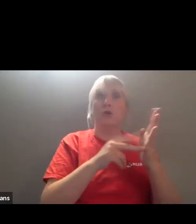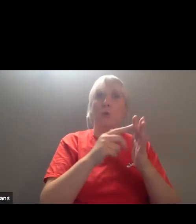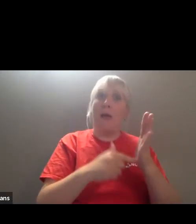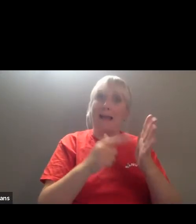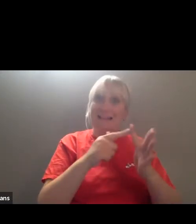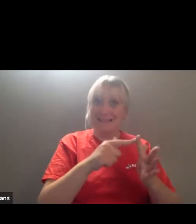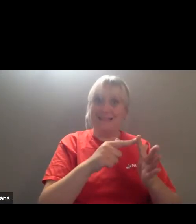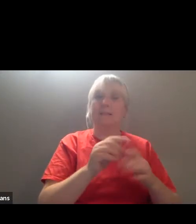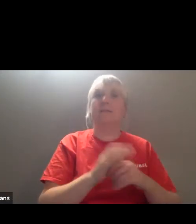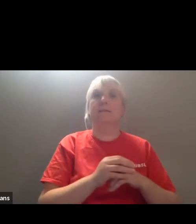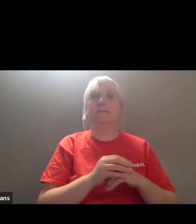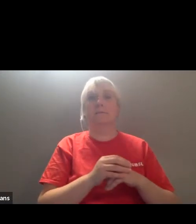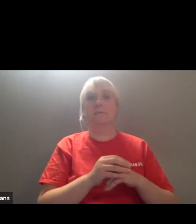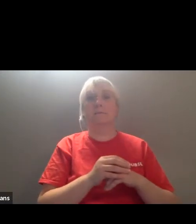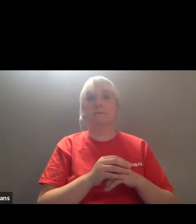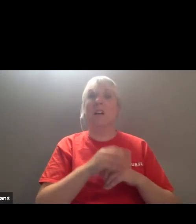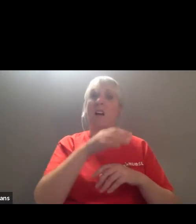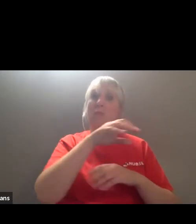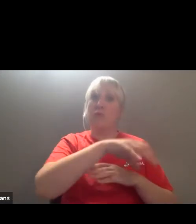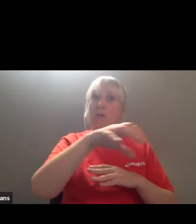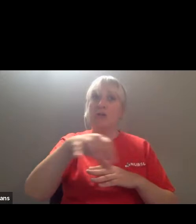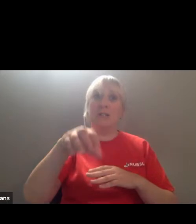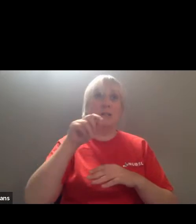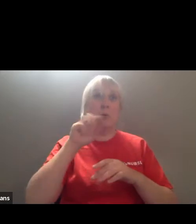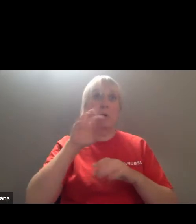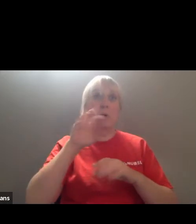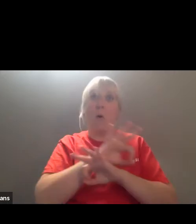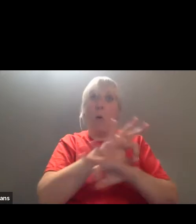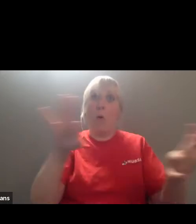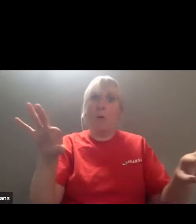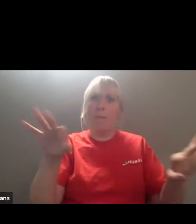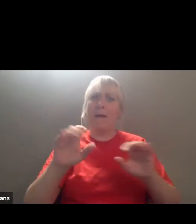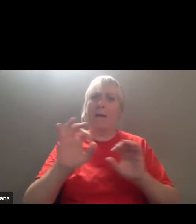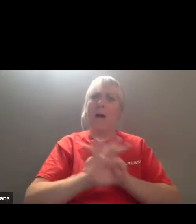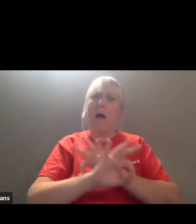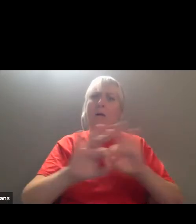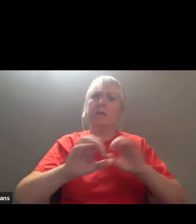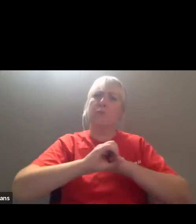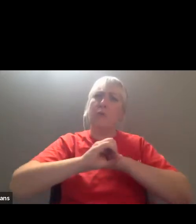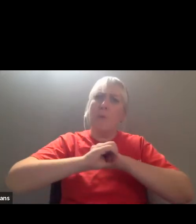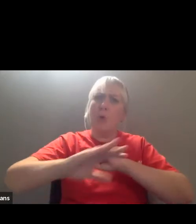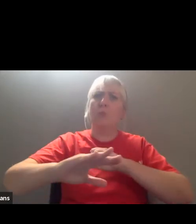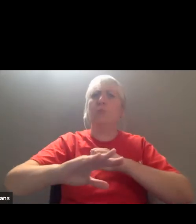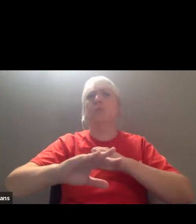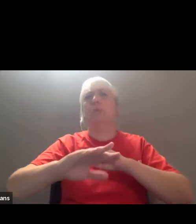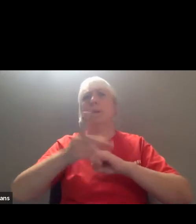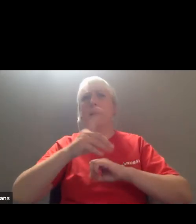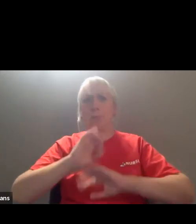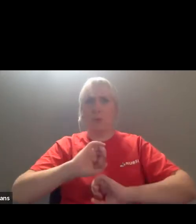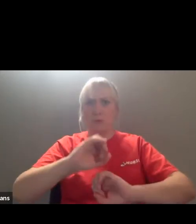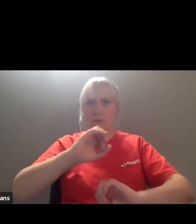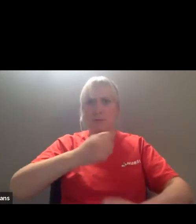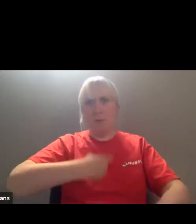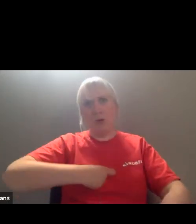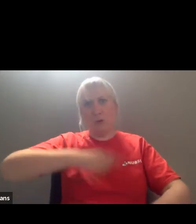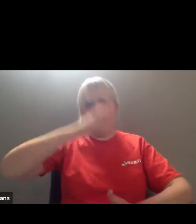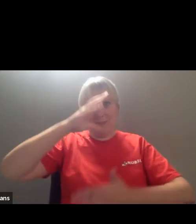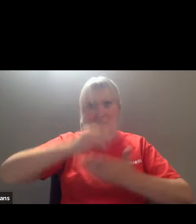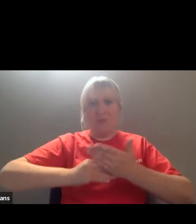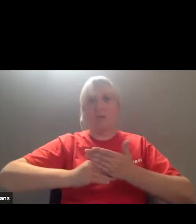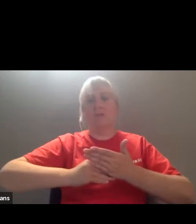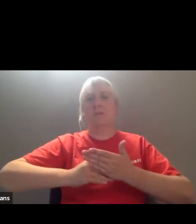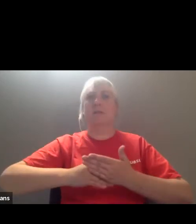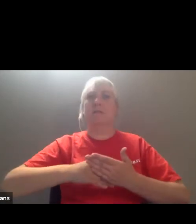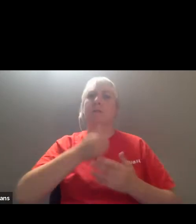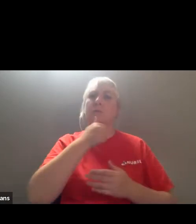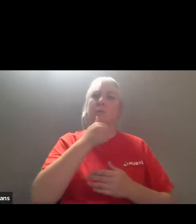and branches will be asked to promote the people's personal experiences in film clips for social media, as well as campaign photographs and